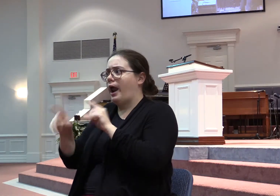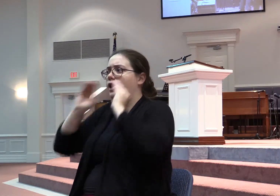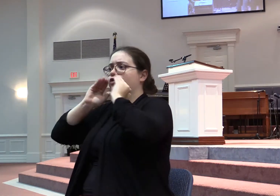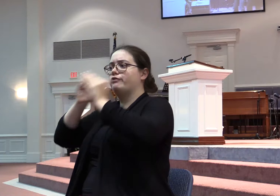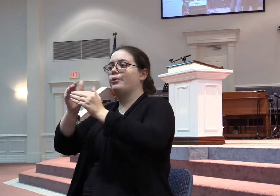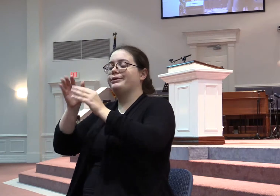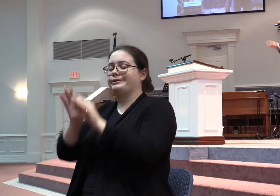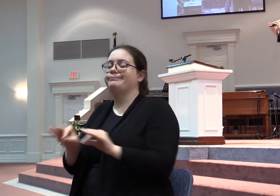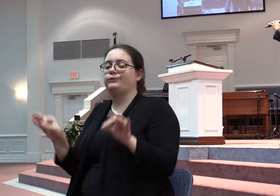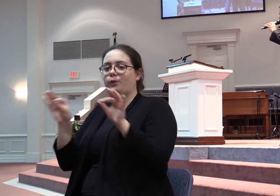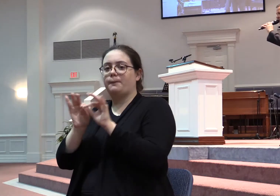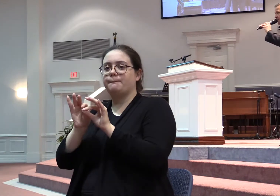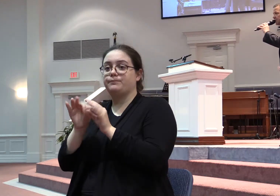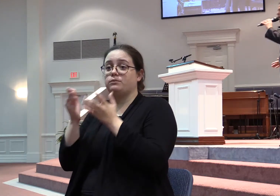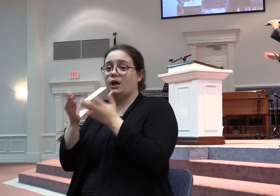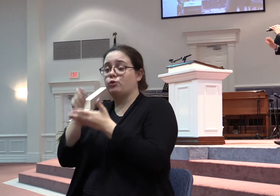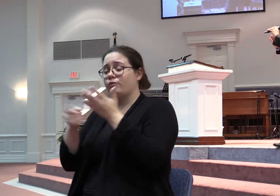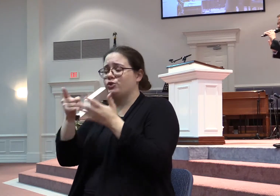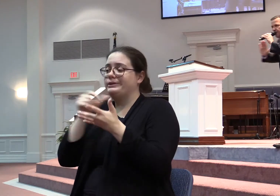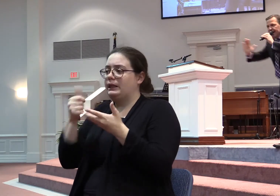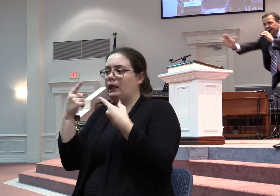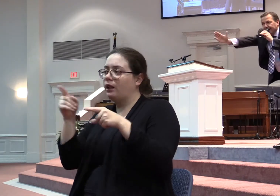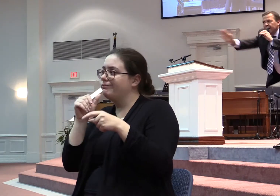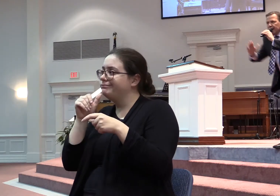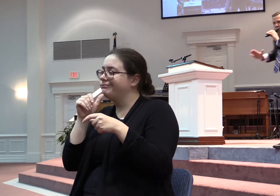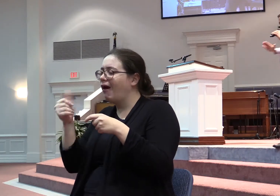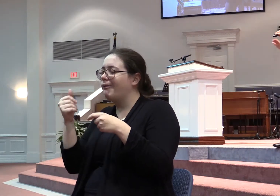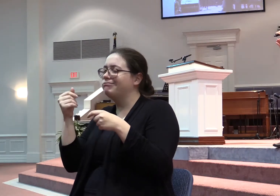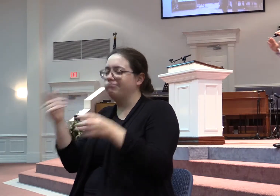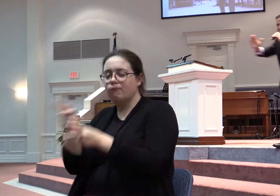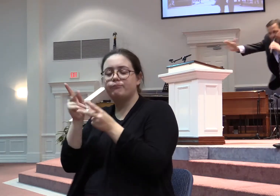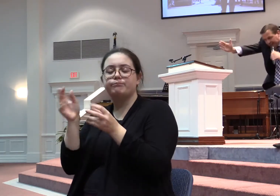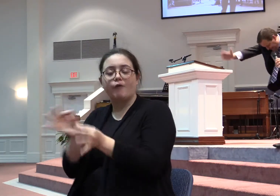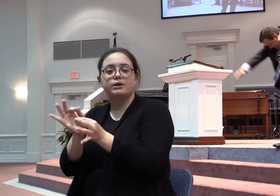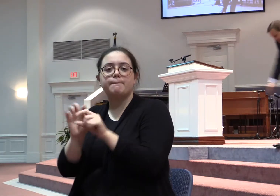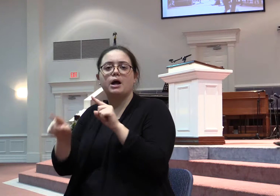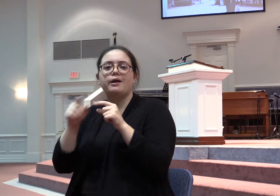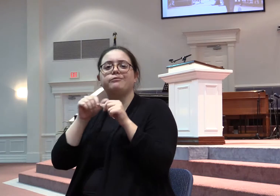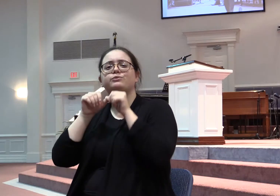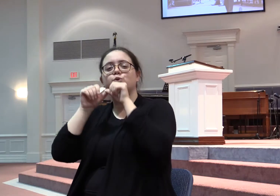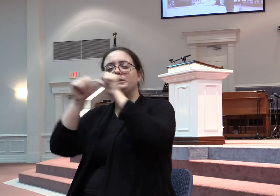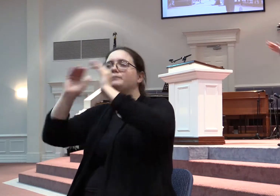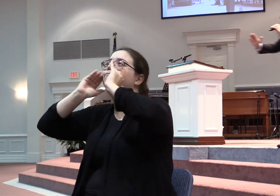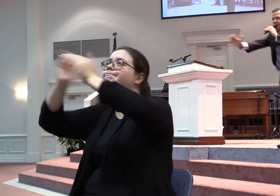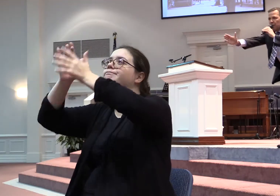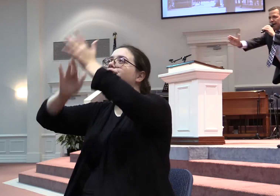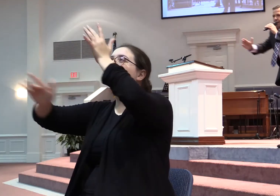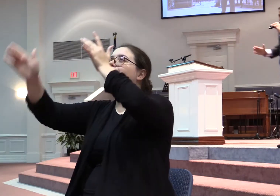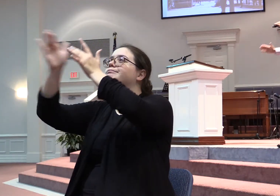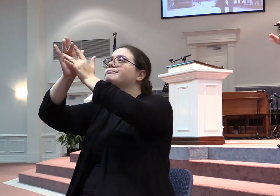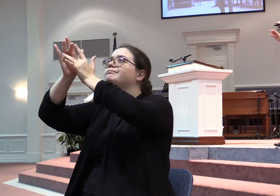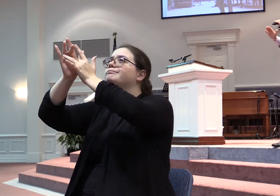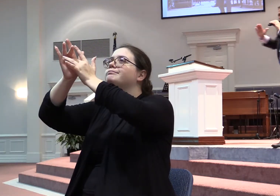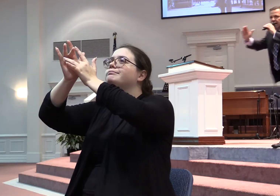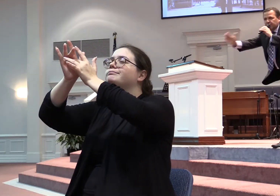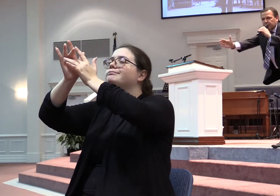That's why I know some of you still got some rough edges. But if you keep headed in the right direction, you're not going to find nobody to beat